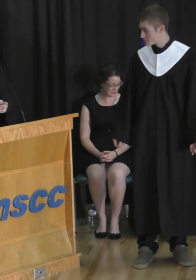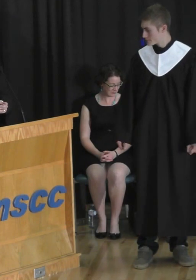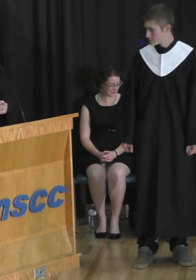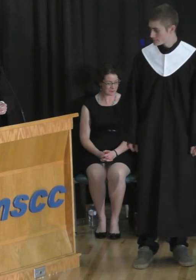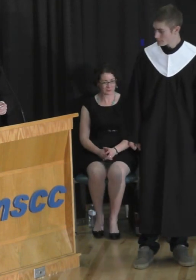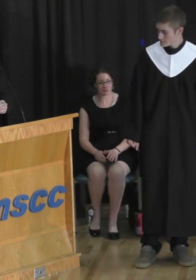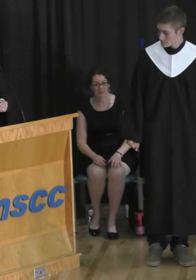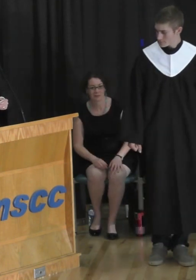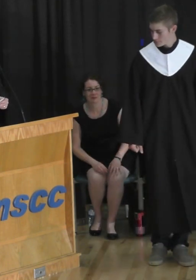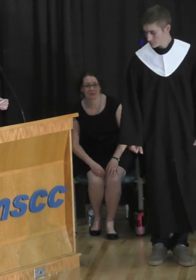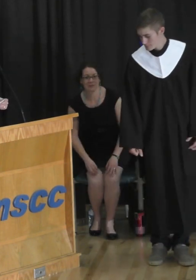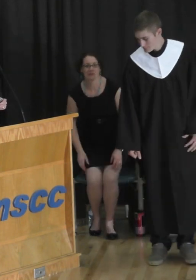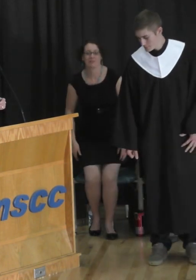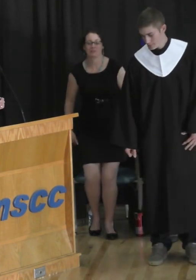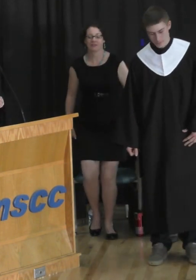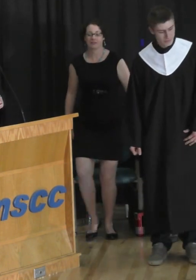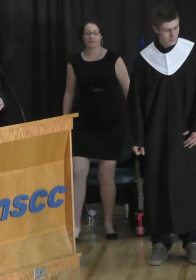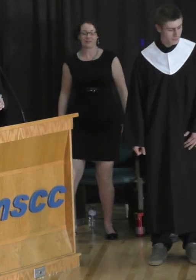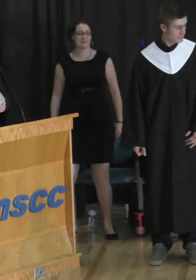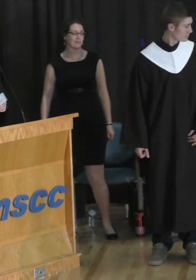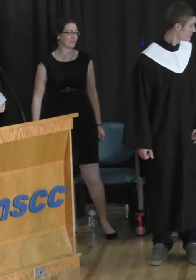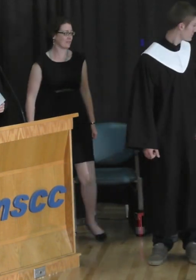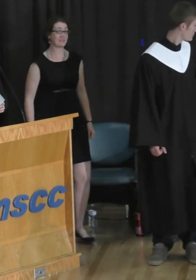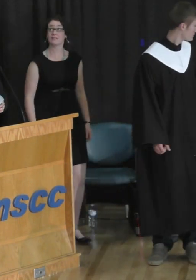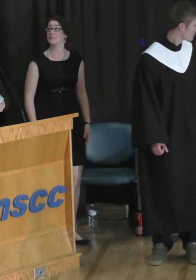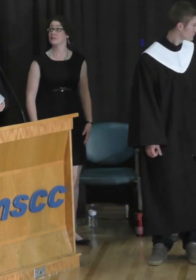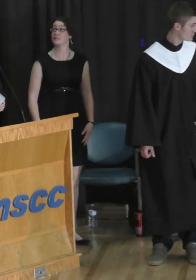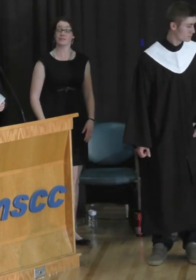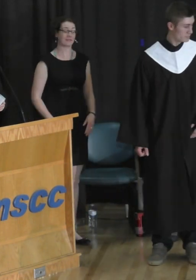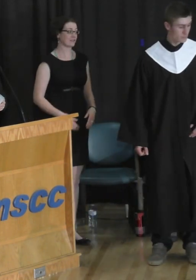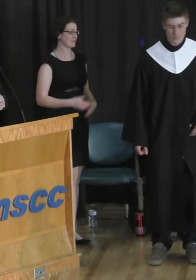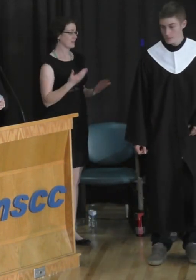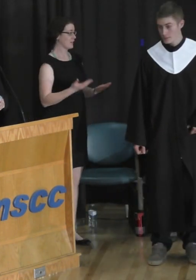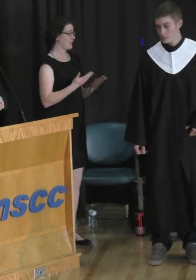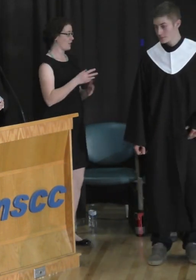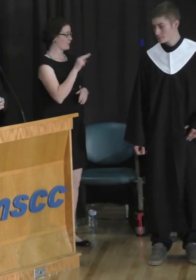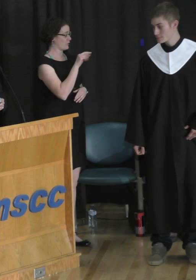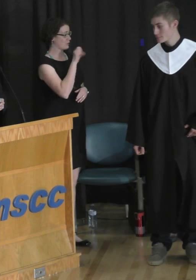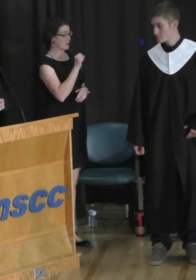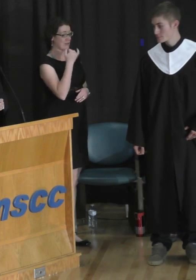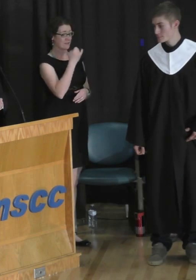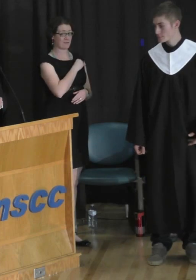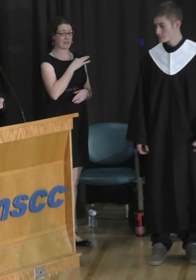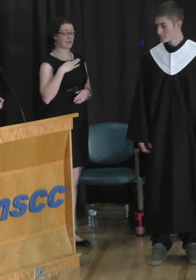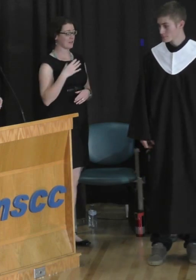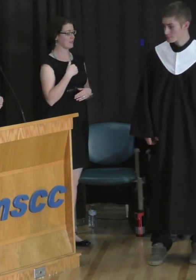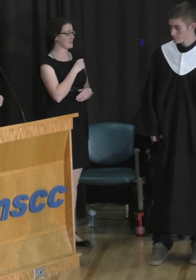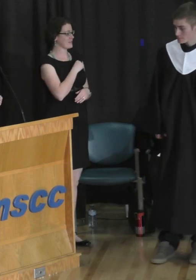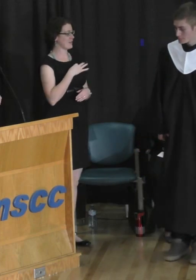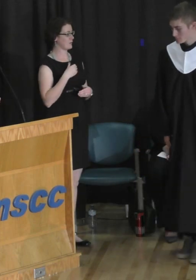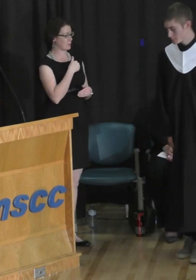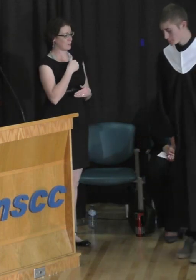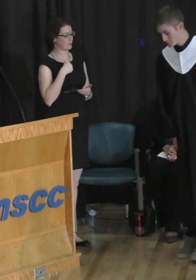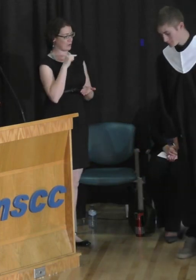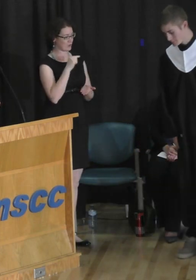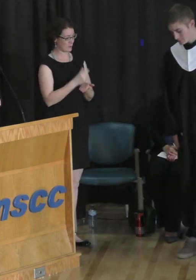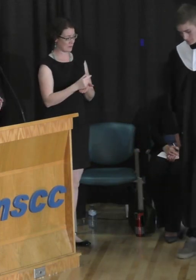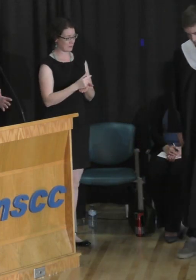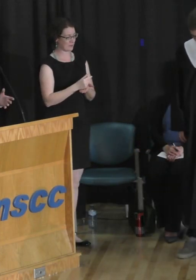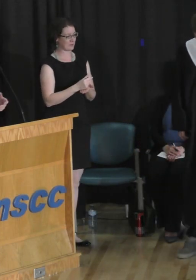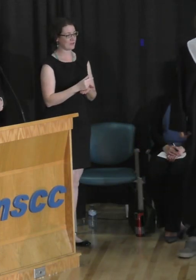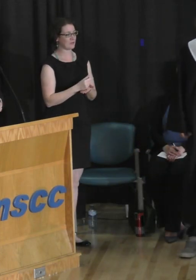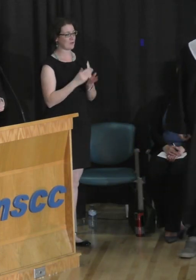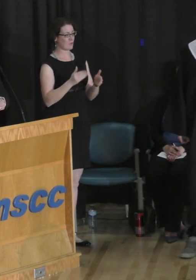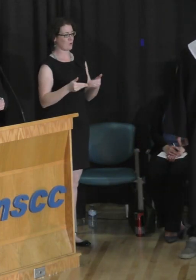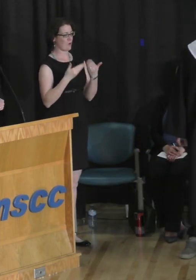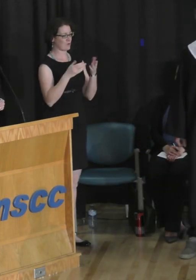Ladies and gentlemen, it is a tradition at Nova Scotia Community College that when a faculty or staff person has a family member graduating, we